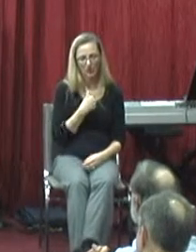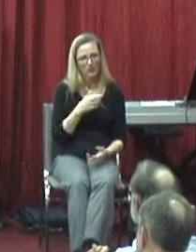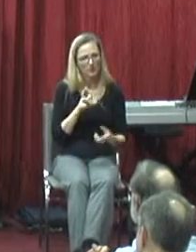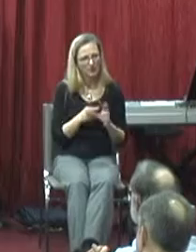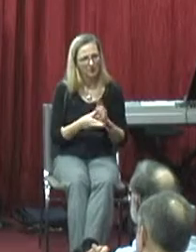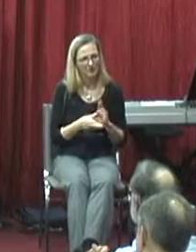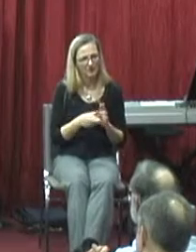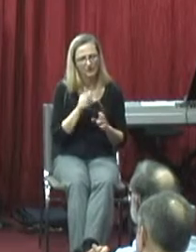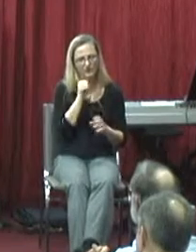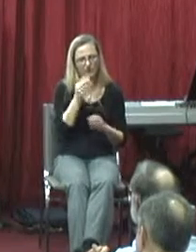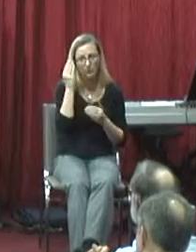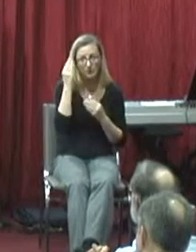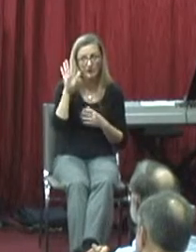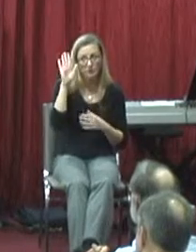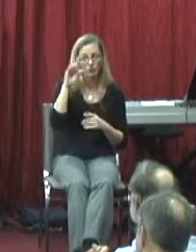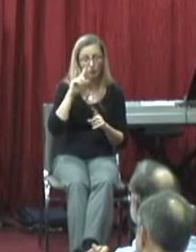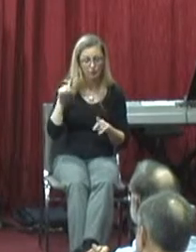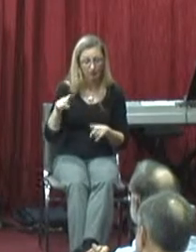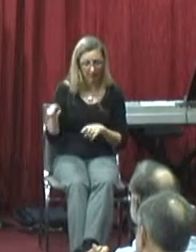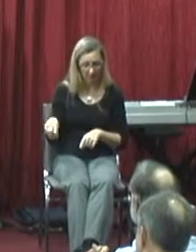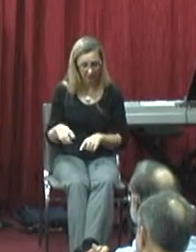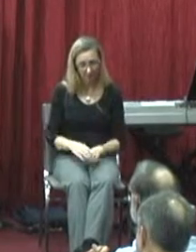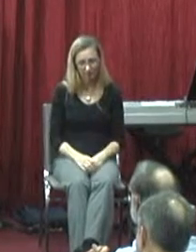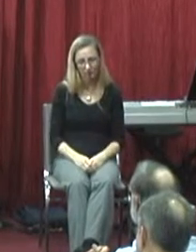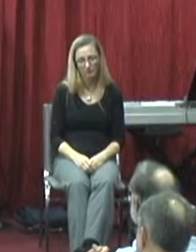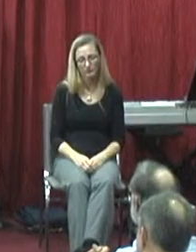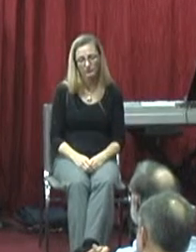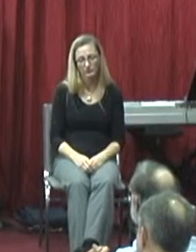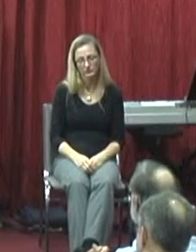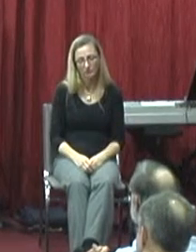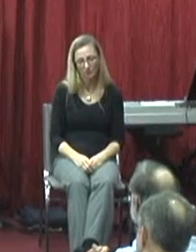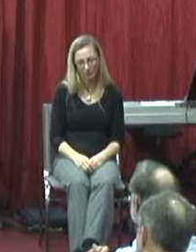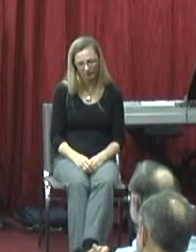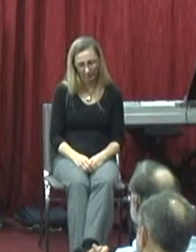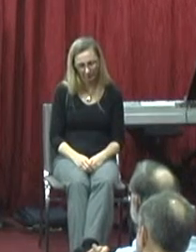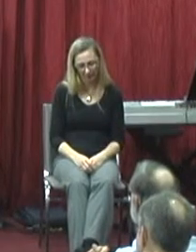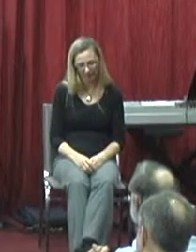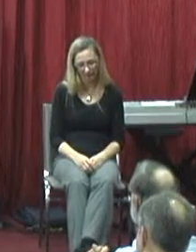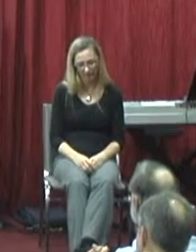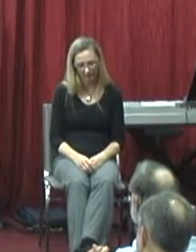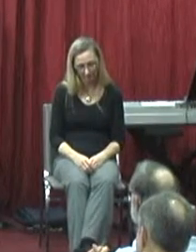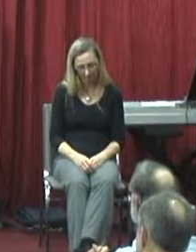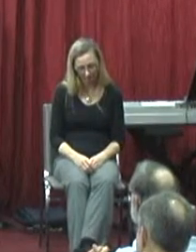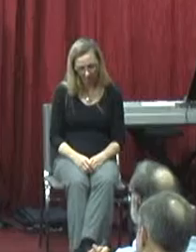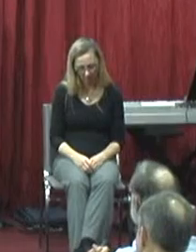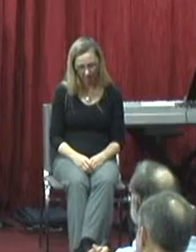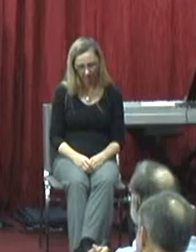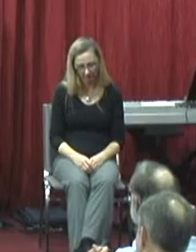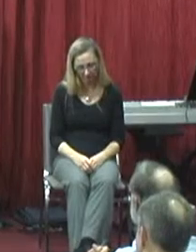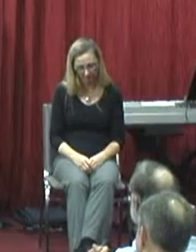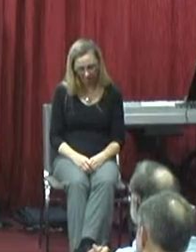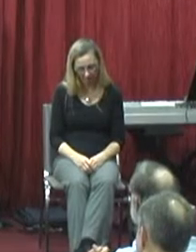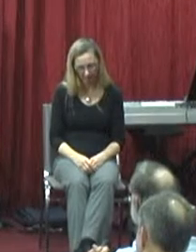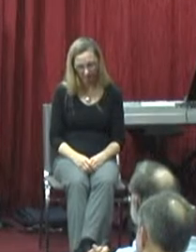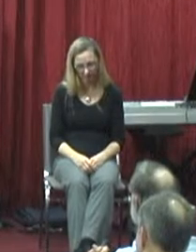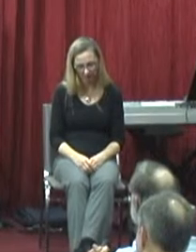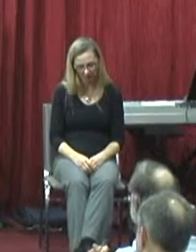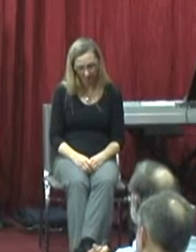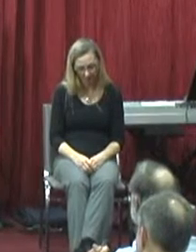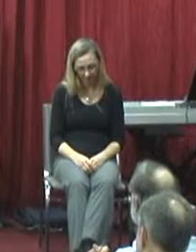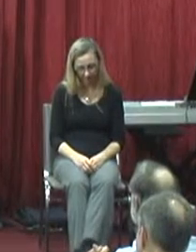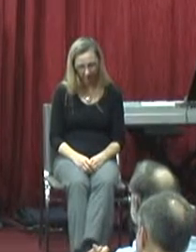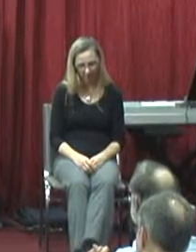to your commands, and we ask that we may demonstrate our love for you by our obedience, oh